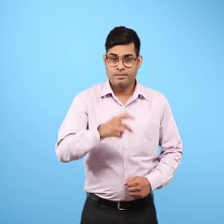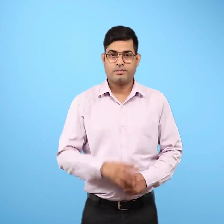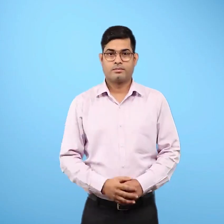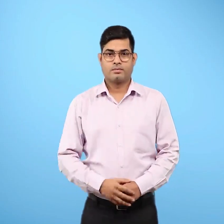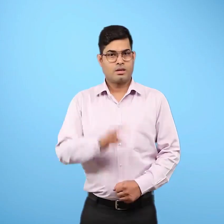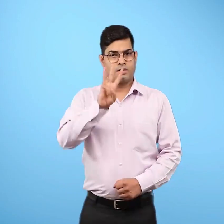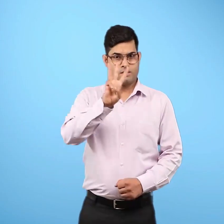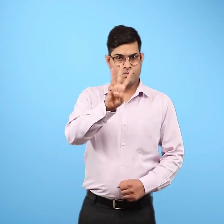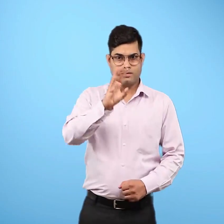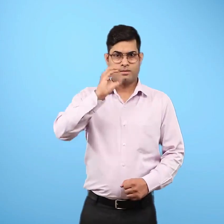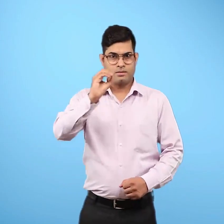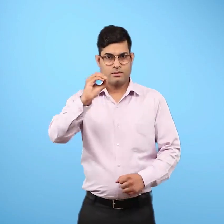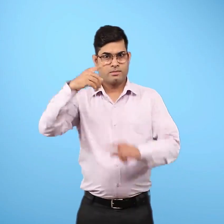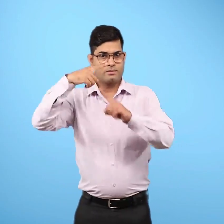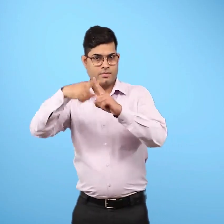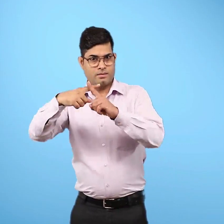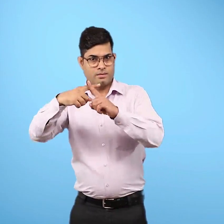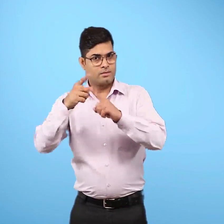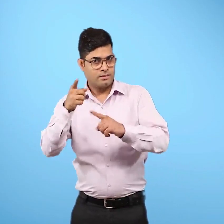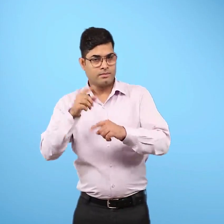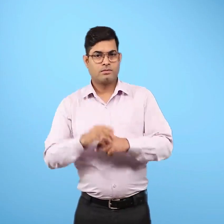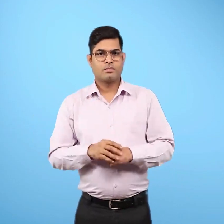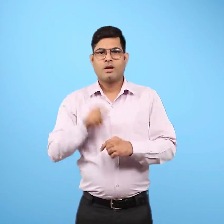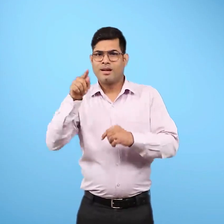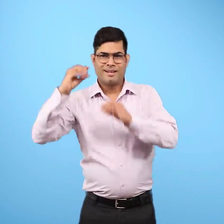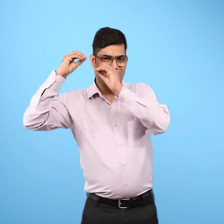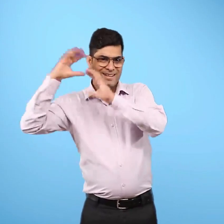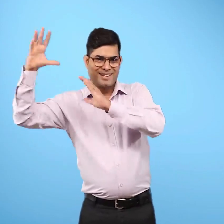to multiply by 30, I first write a 0 here.